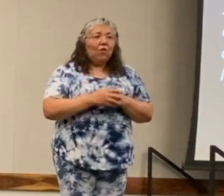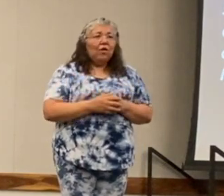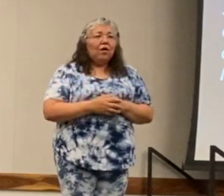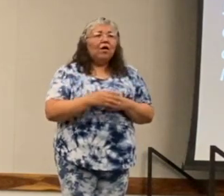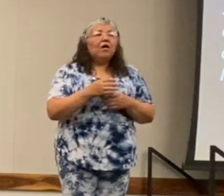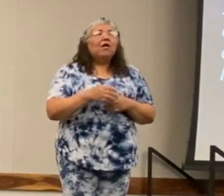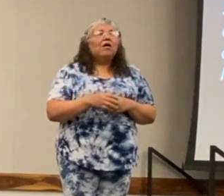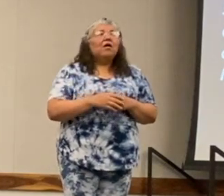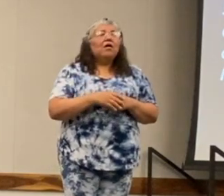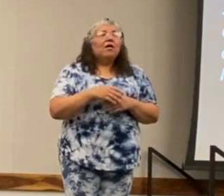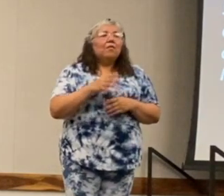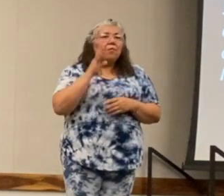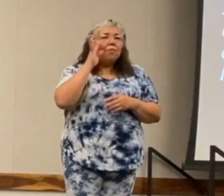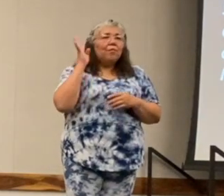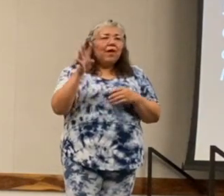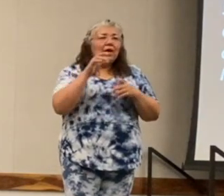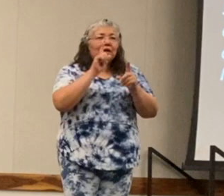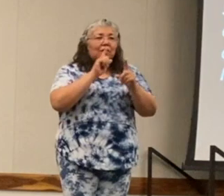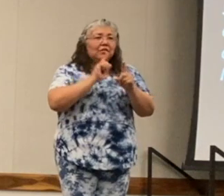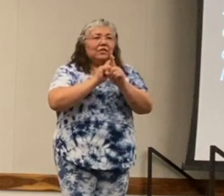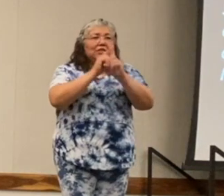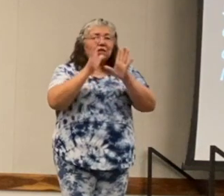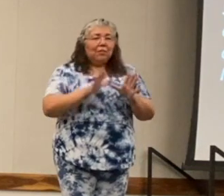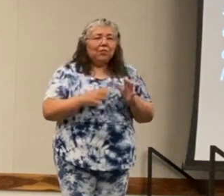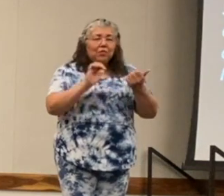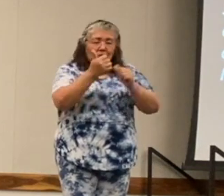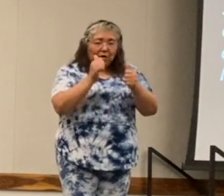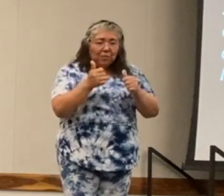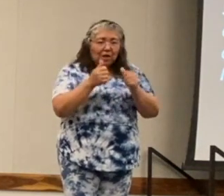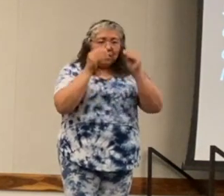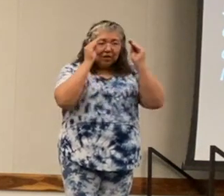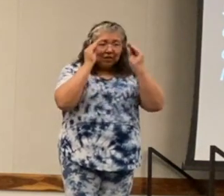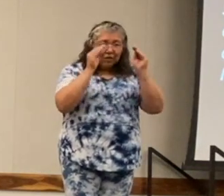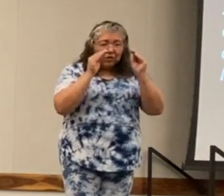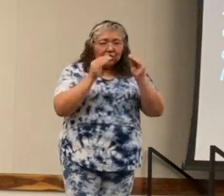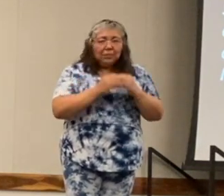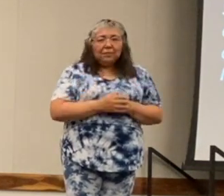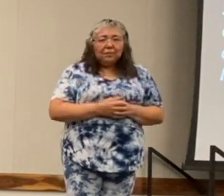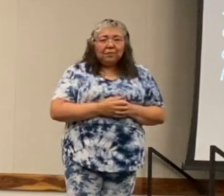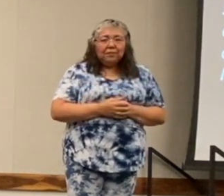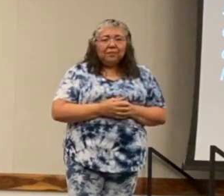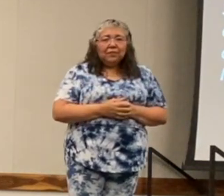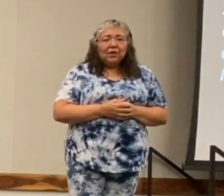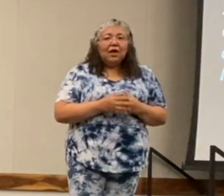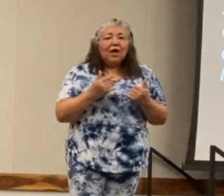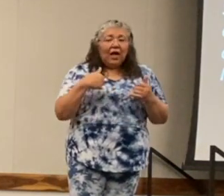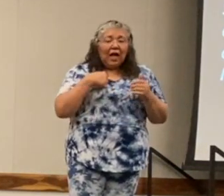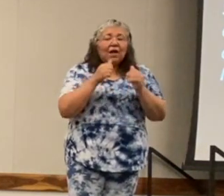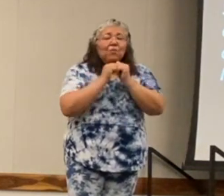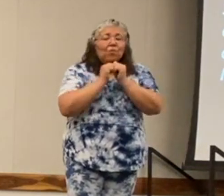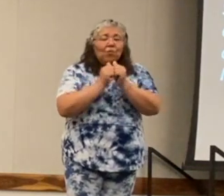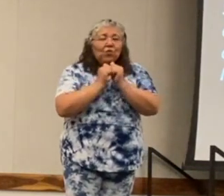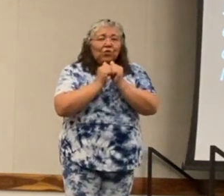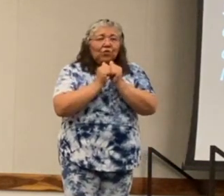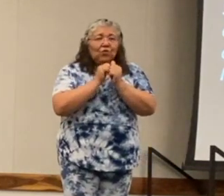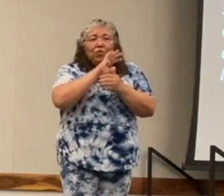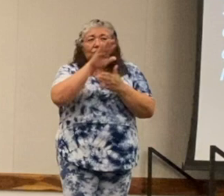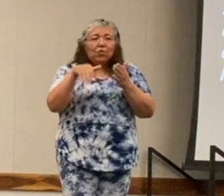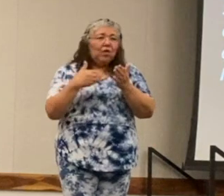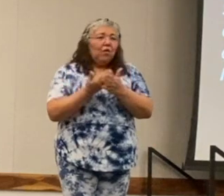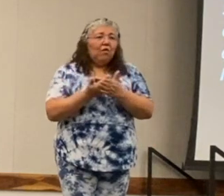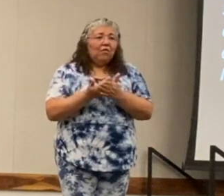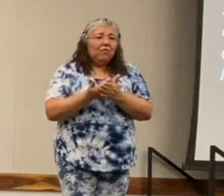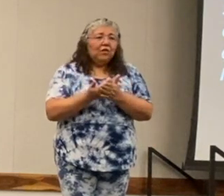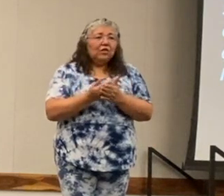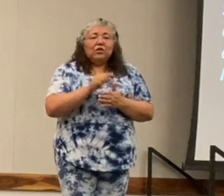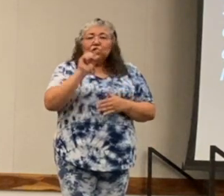make disciples. Then baptize them, teach them. And remember this, I am with you through it all. That's what Jesus says.